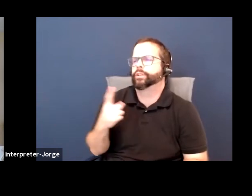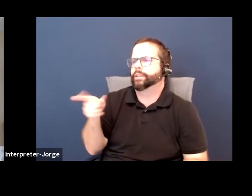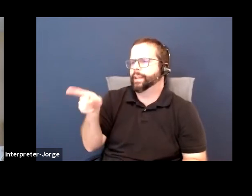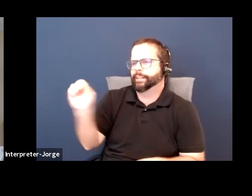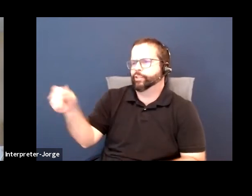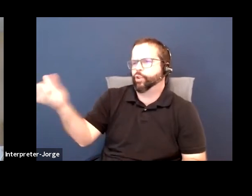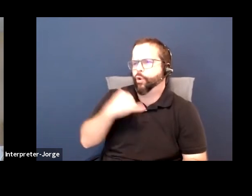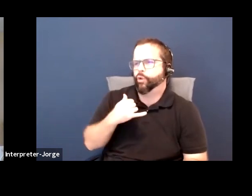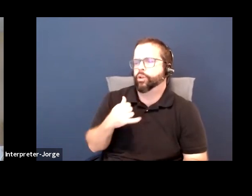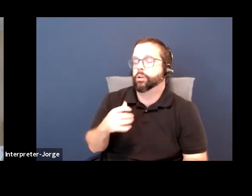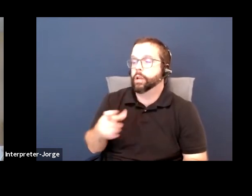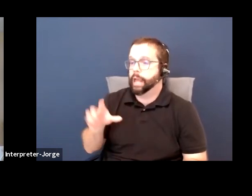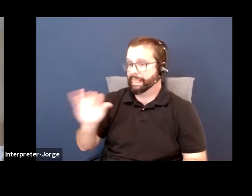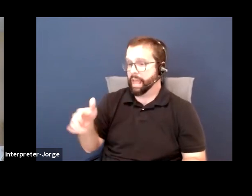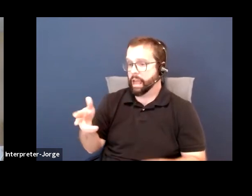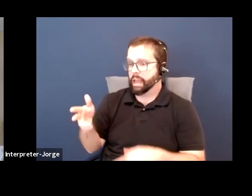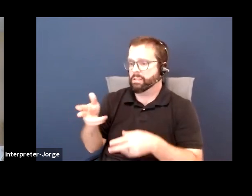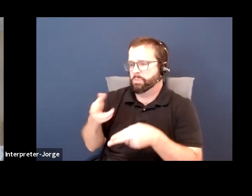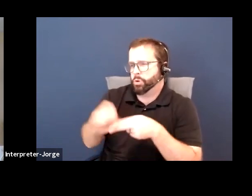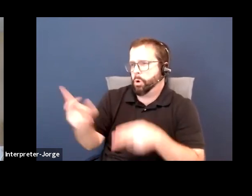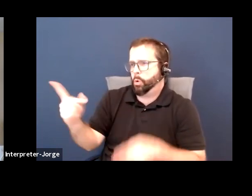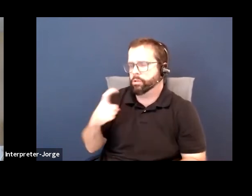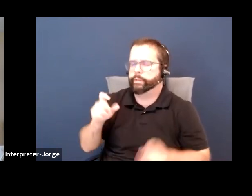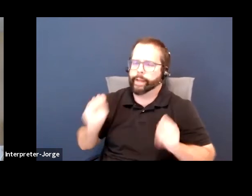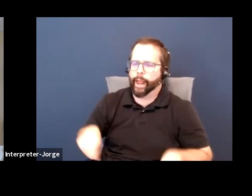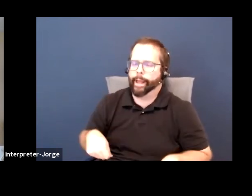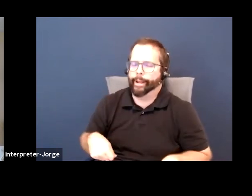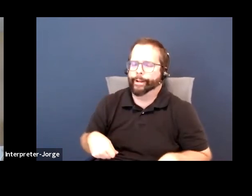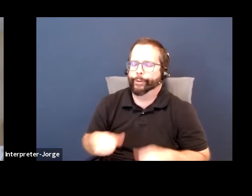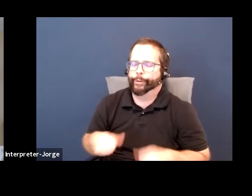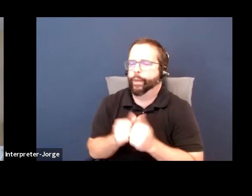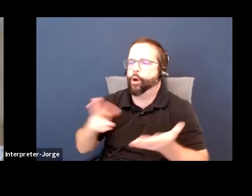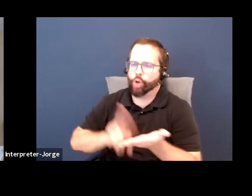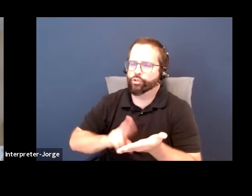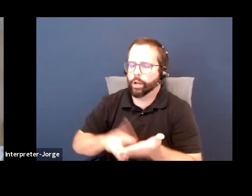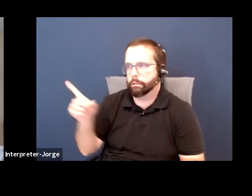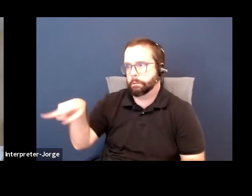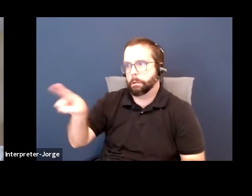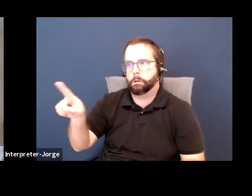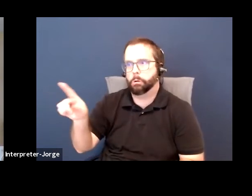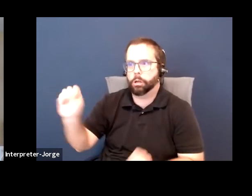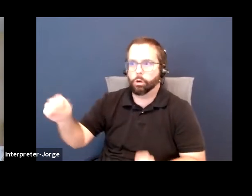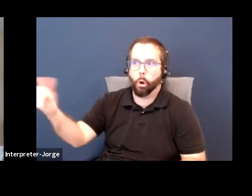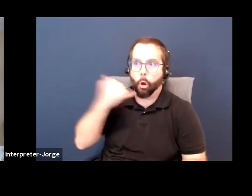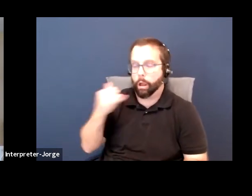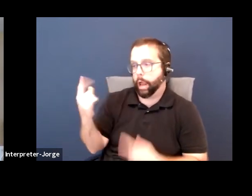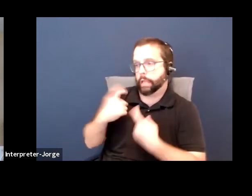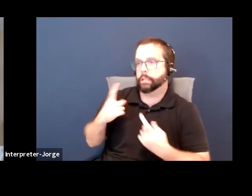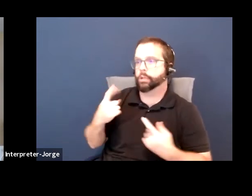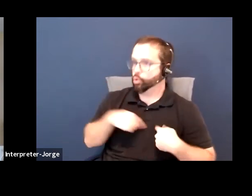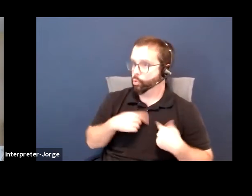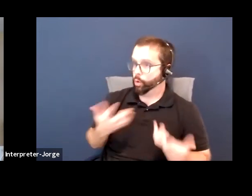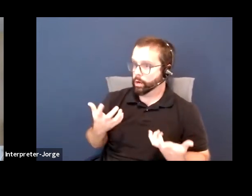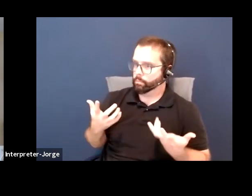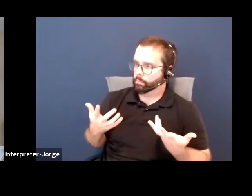that with or without a service contract as well. They can call and ask questions. You want to be able to provide